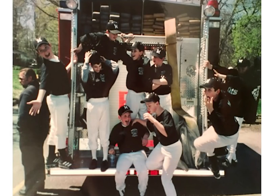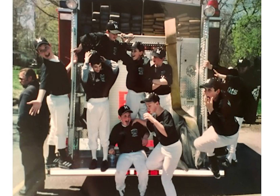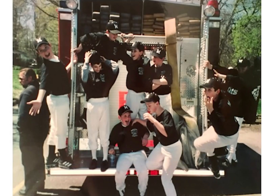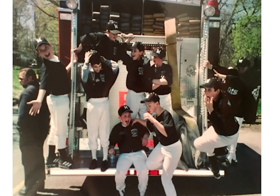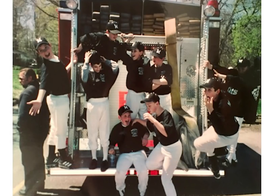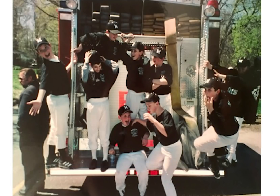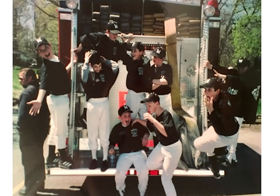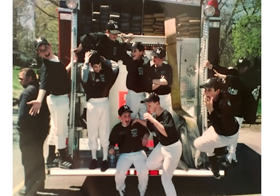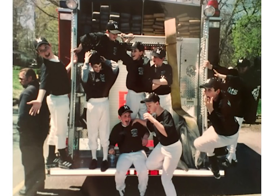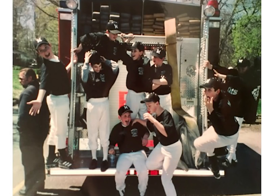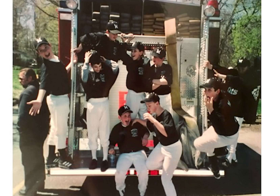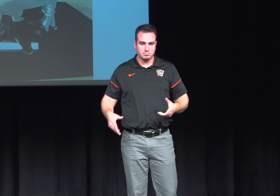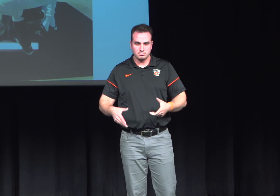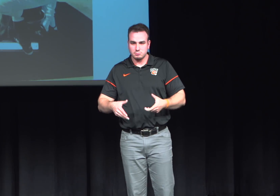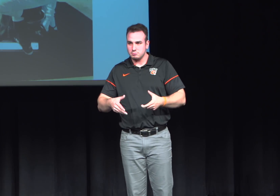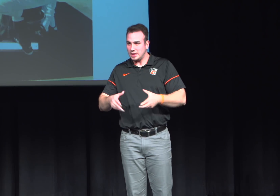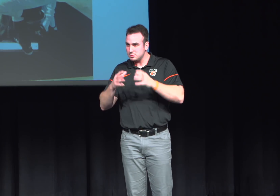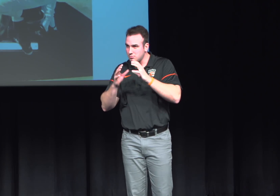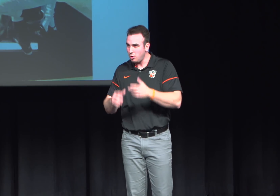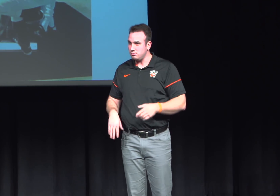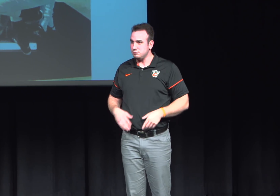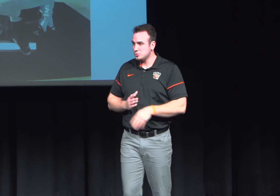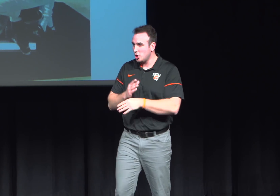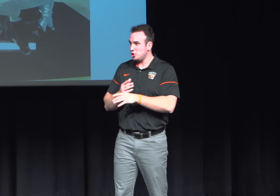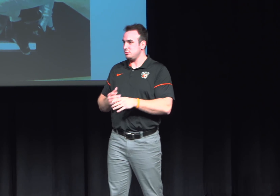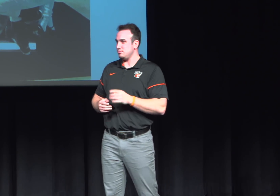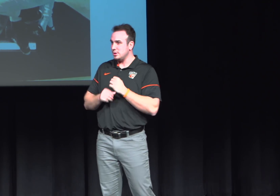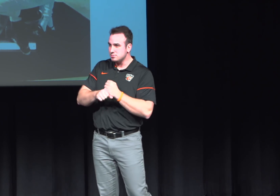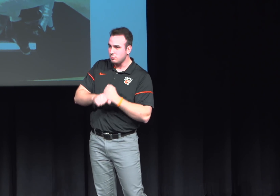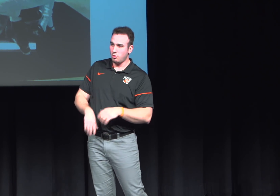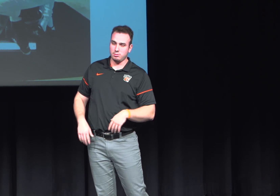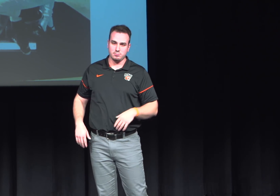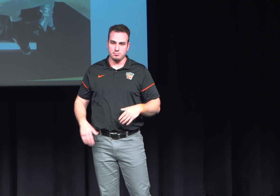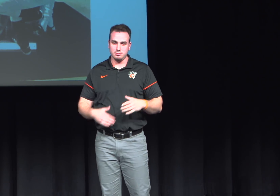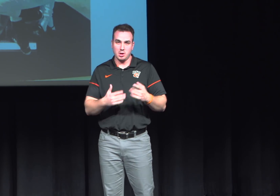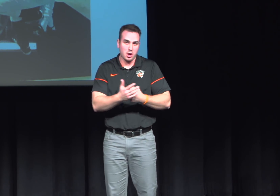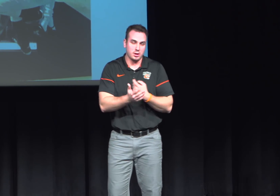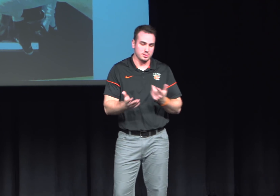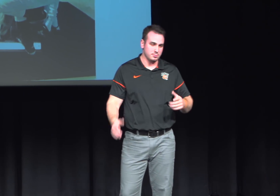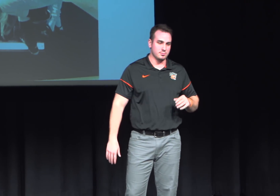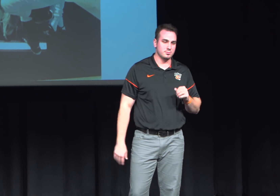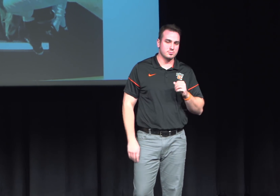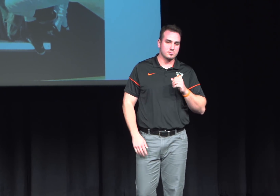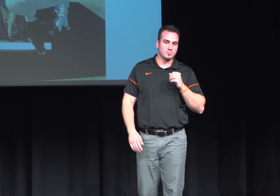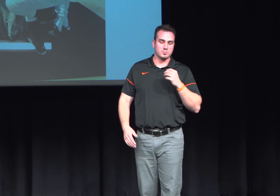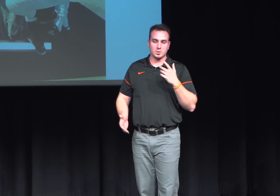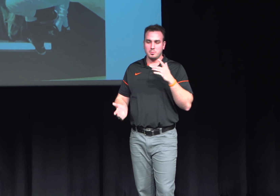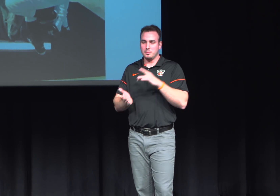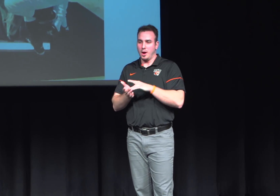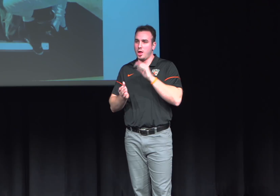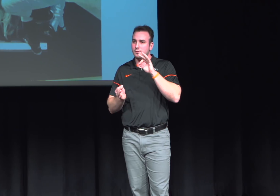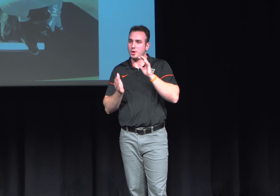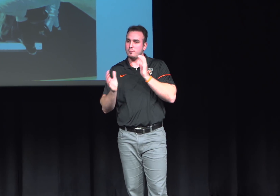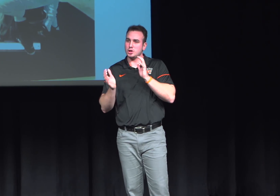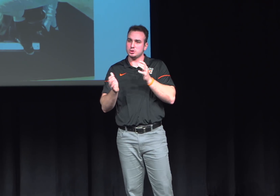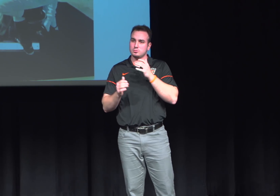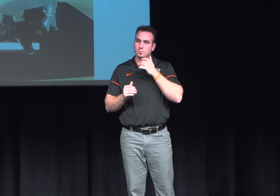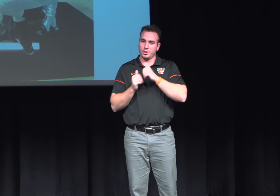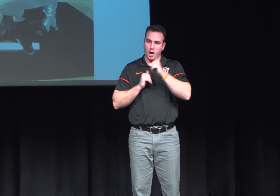up my son for some different sports like basketball, soccer, baseball, hockey. And during the middle of the conversation